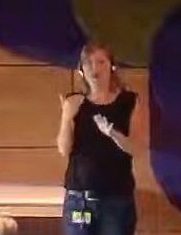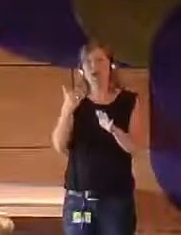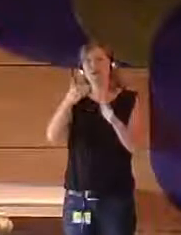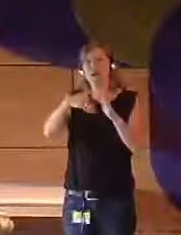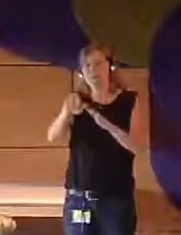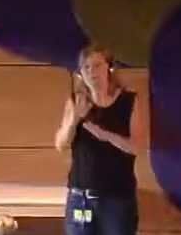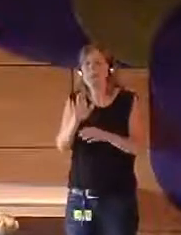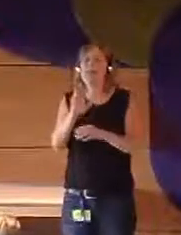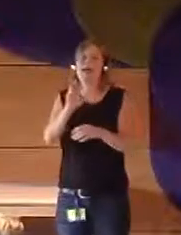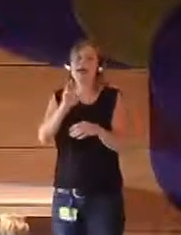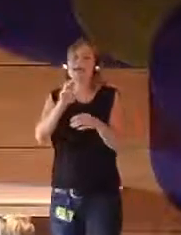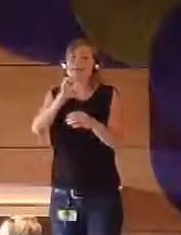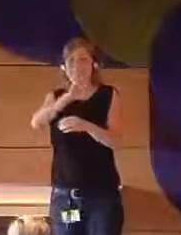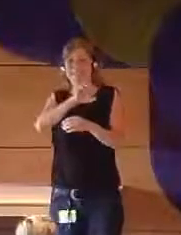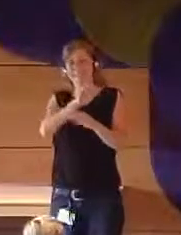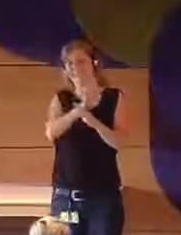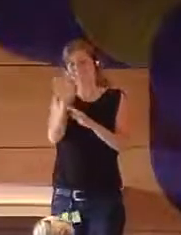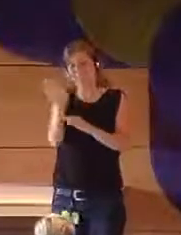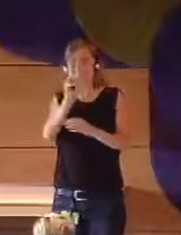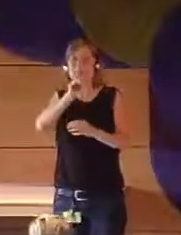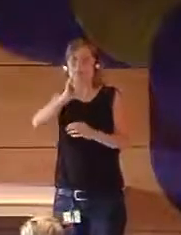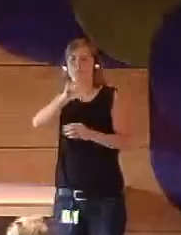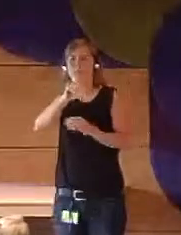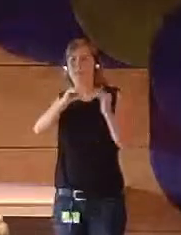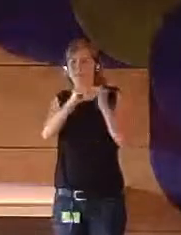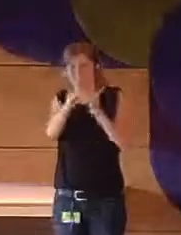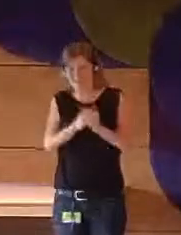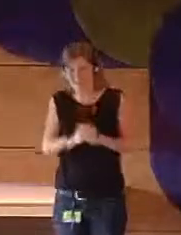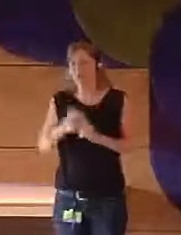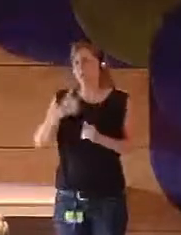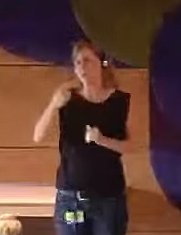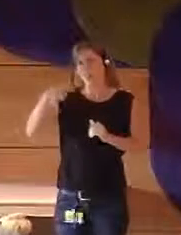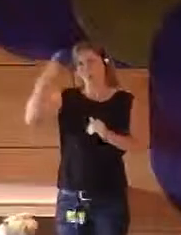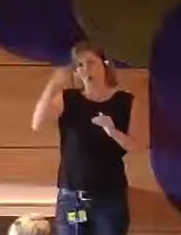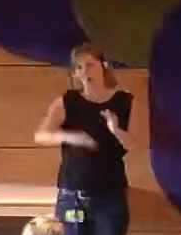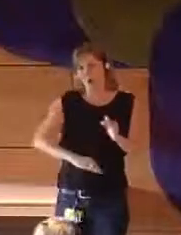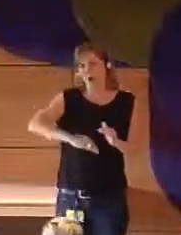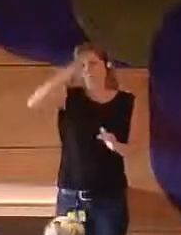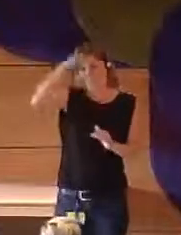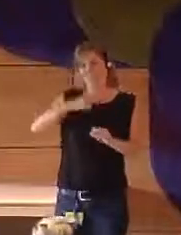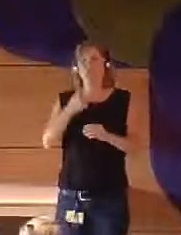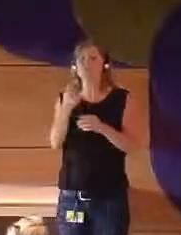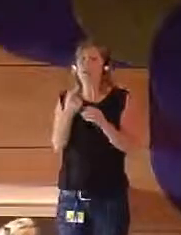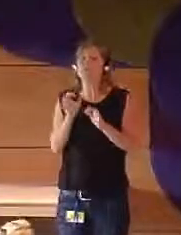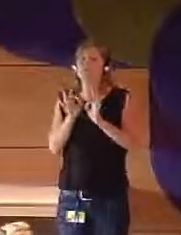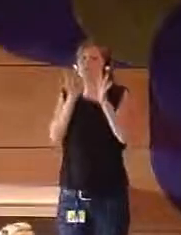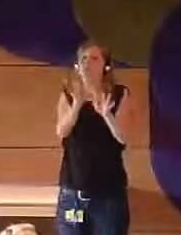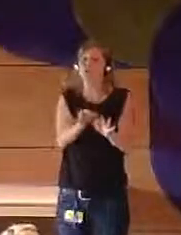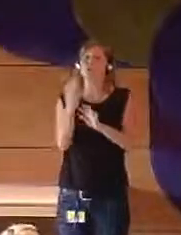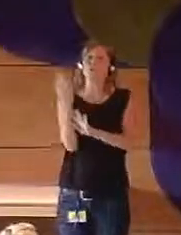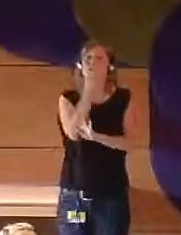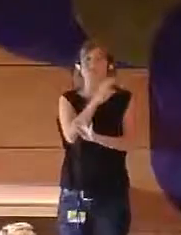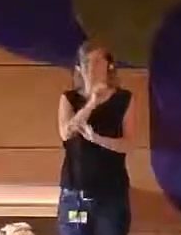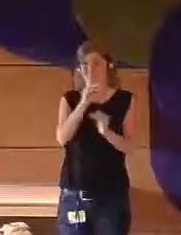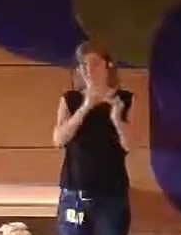London, and I moved to the West Midlands. And the Midlands, as they say, are the Middlelands. They're not in the north,